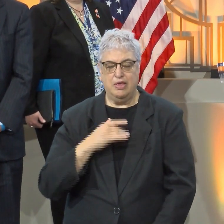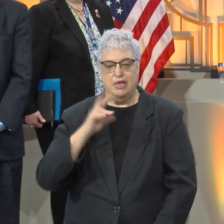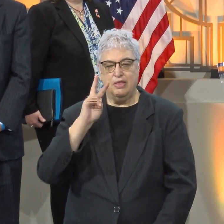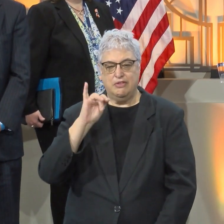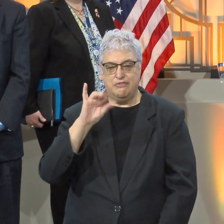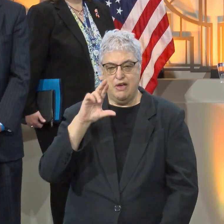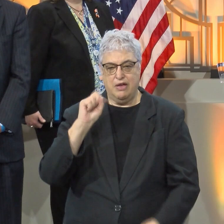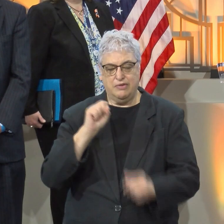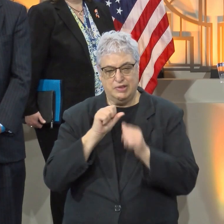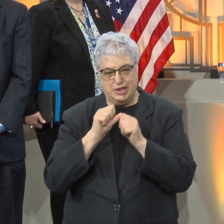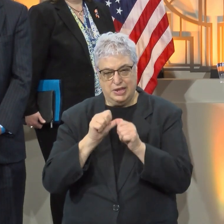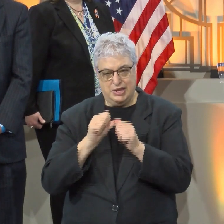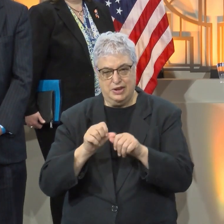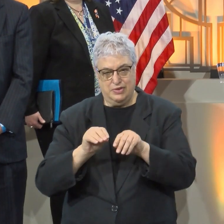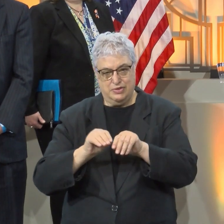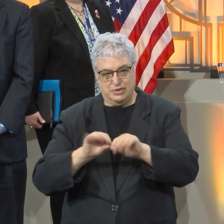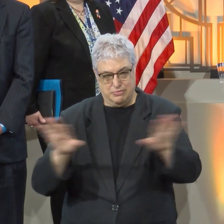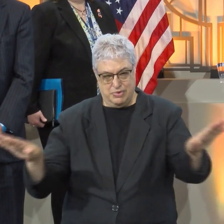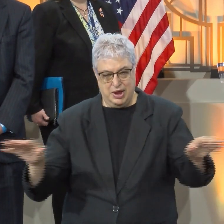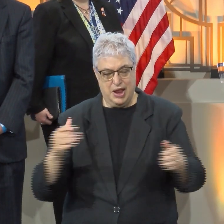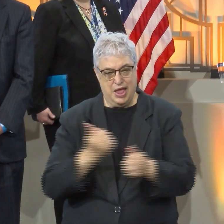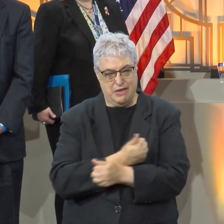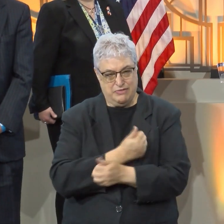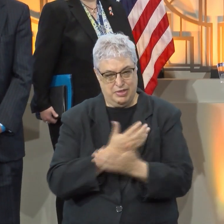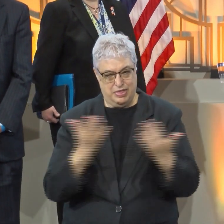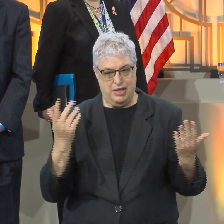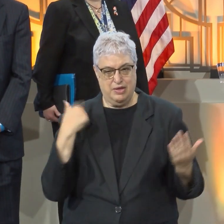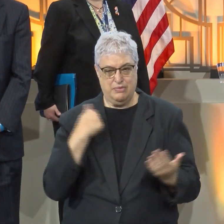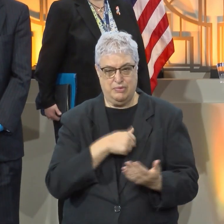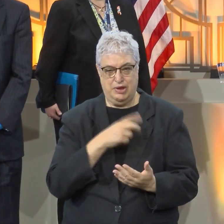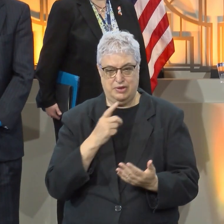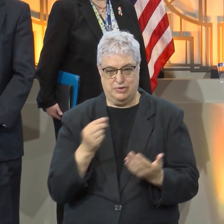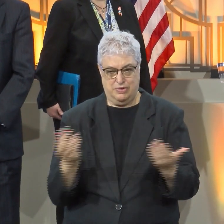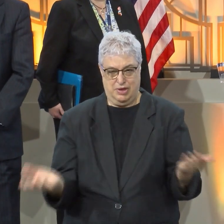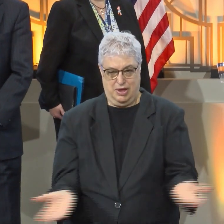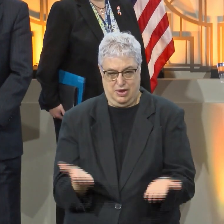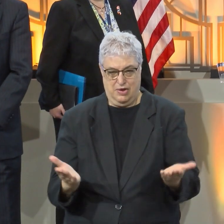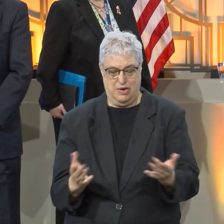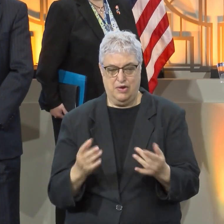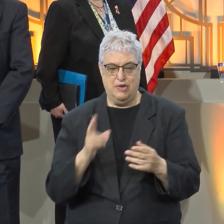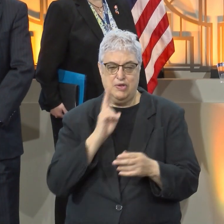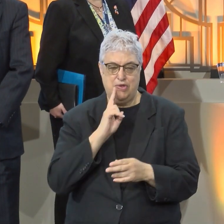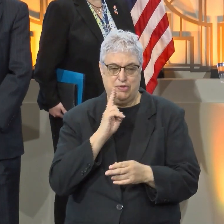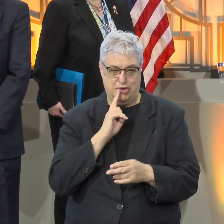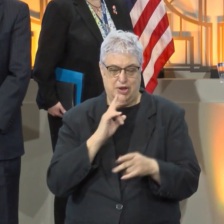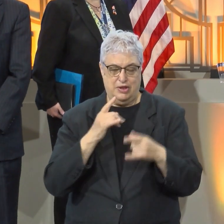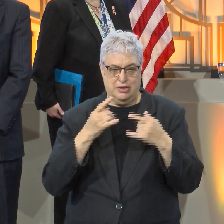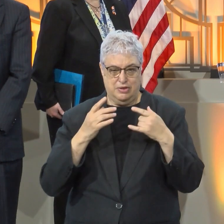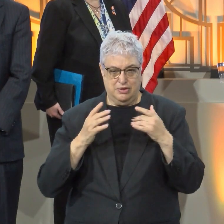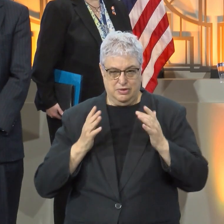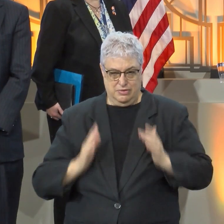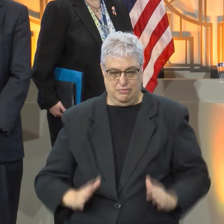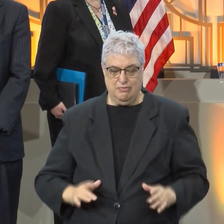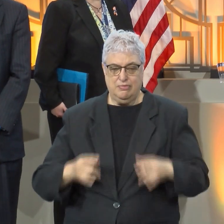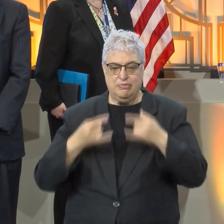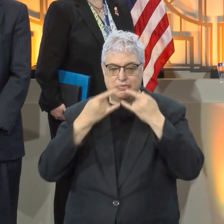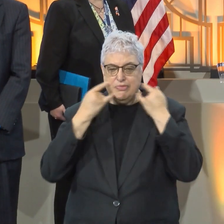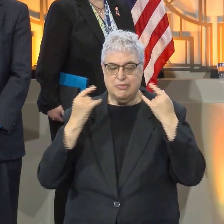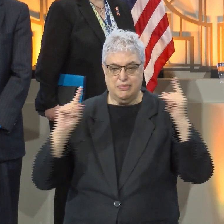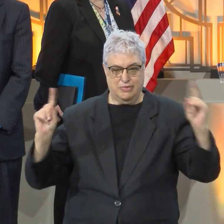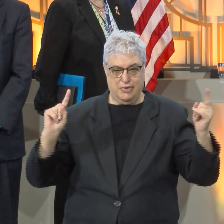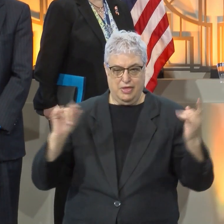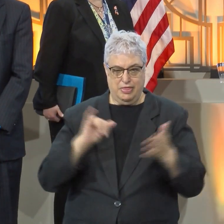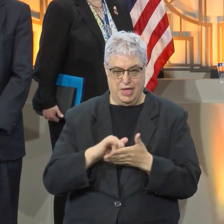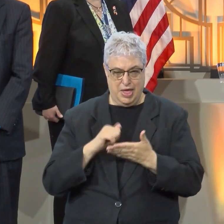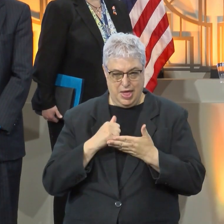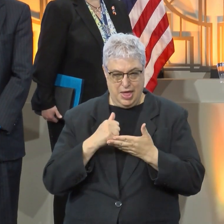virus continues to spread. Now, everything that we do as Houstonians to wear masks and to keep ourselves separate from others